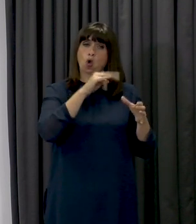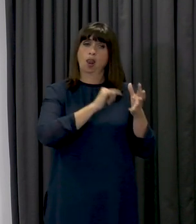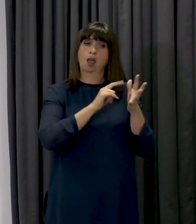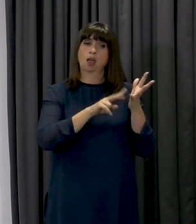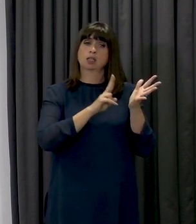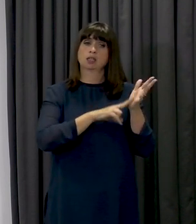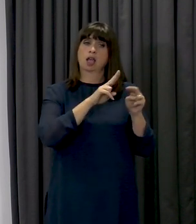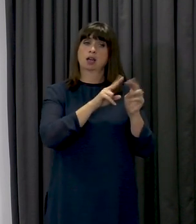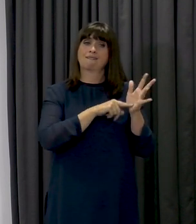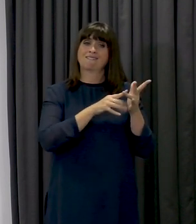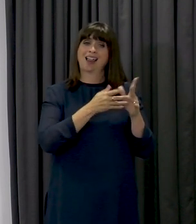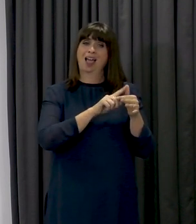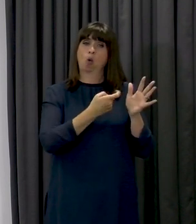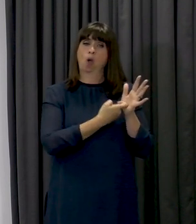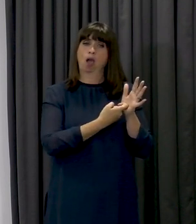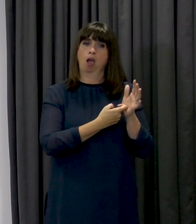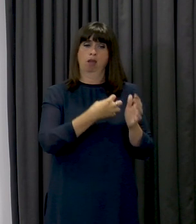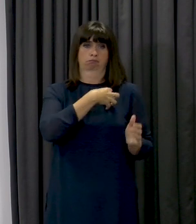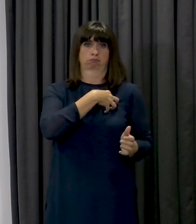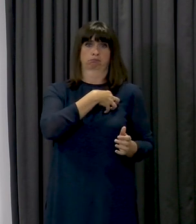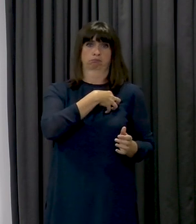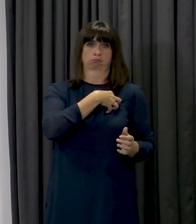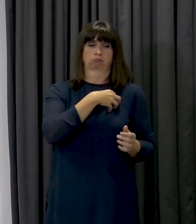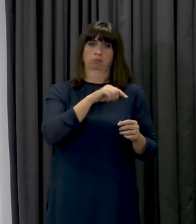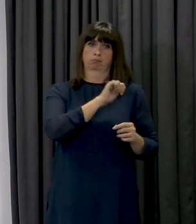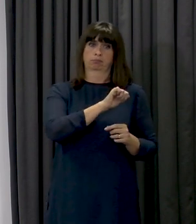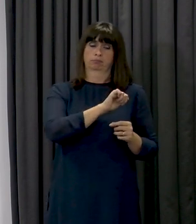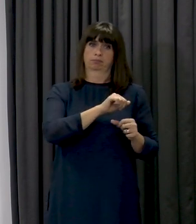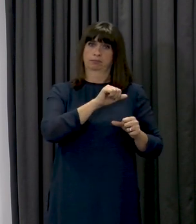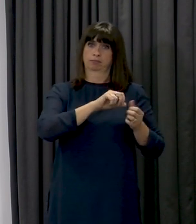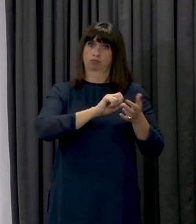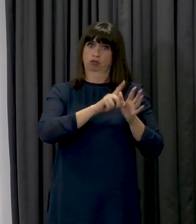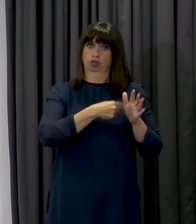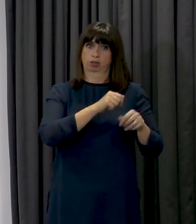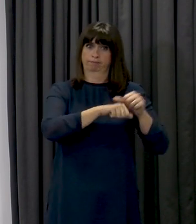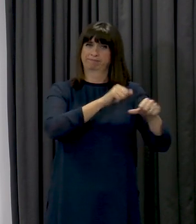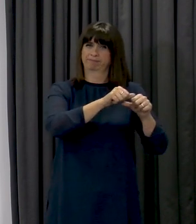Could the Welsh Government introduce something like that? Because you've said yourself that the coronavirus